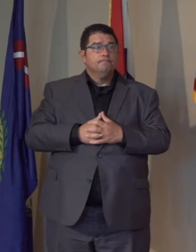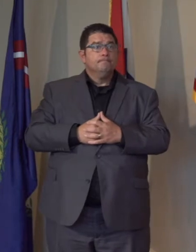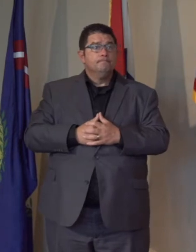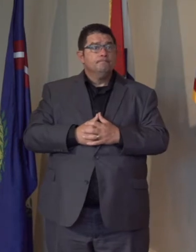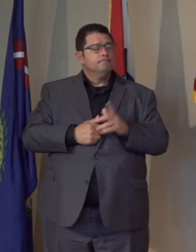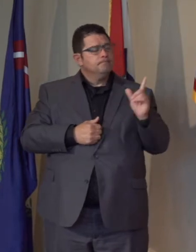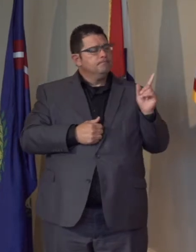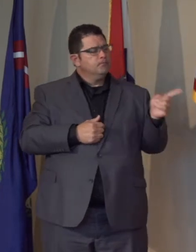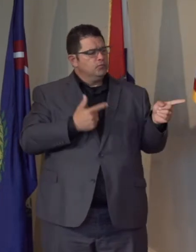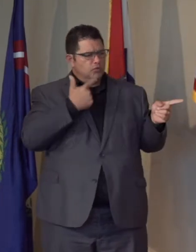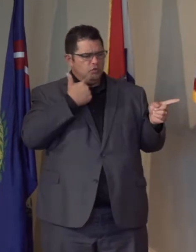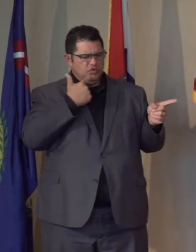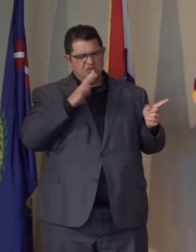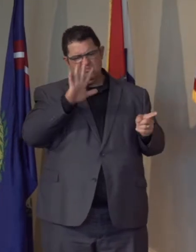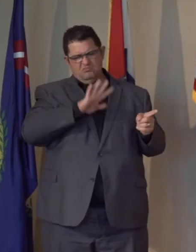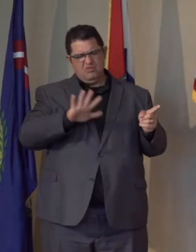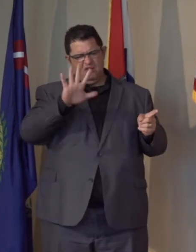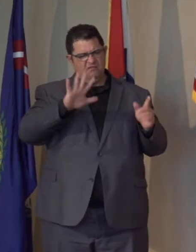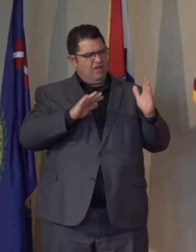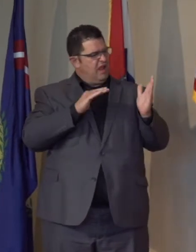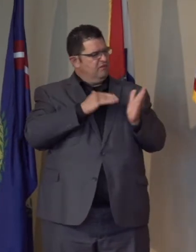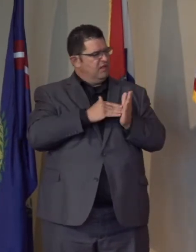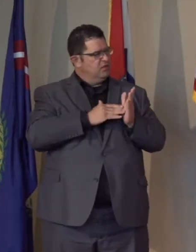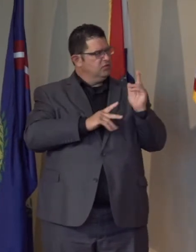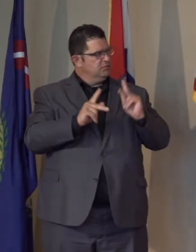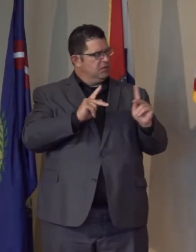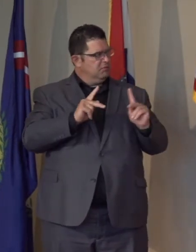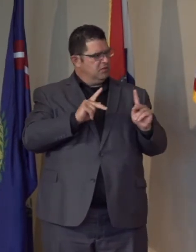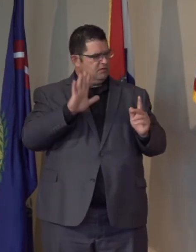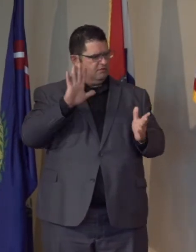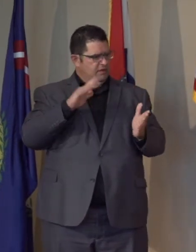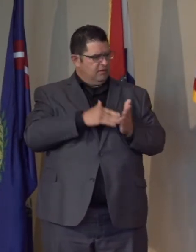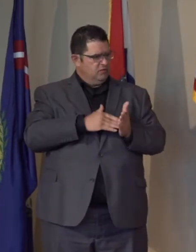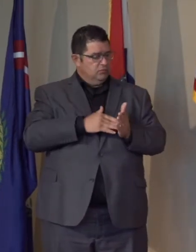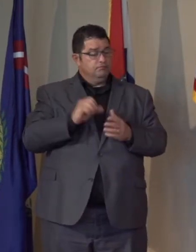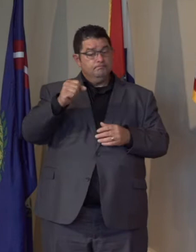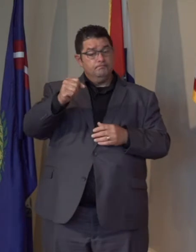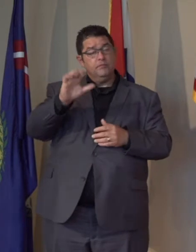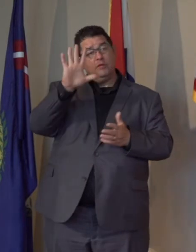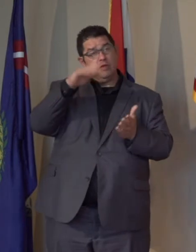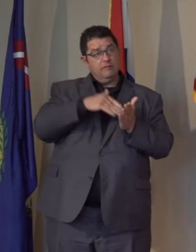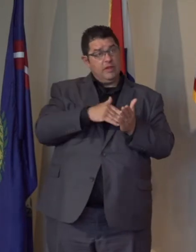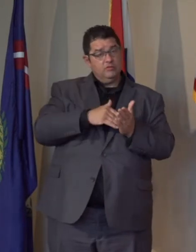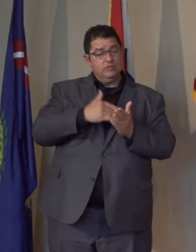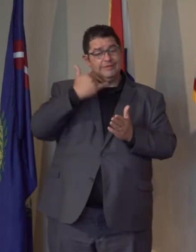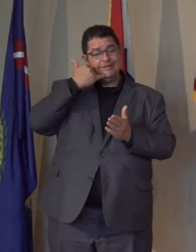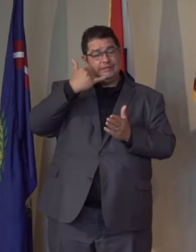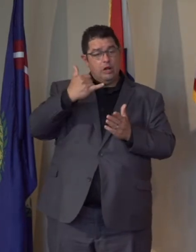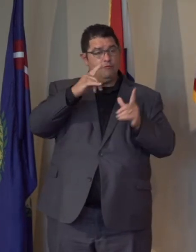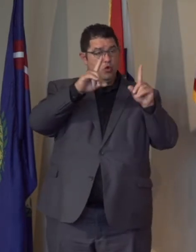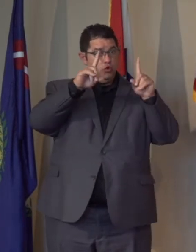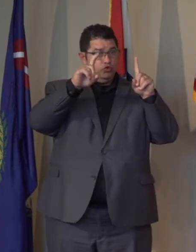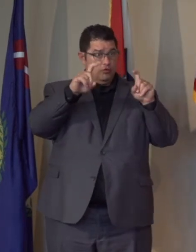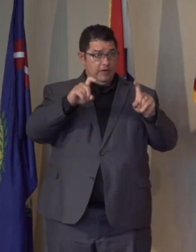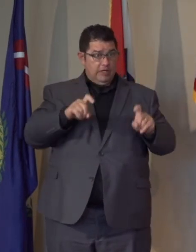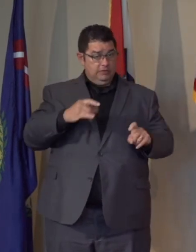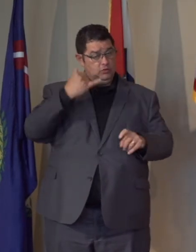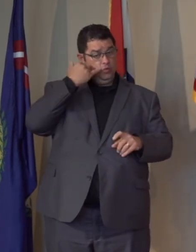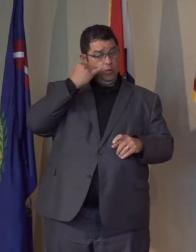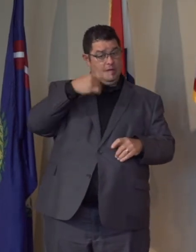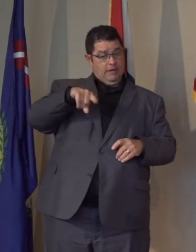You said it's about 5,000 people? Yes, 5,000 people in St. Louis County, a telephone survey. So if you are